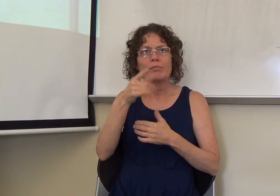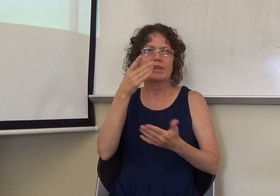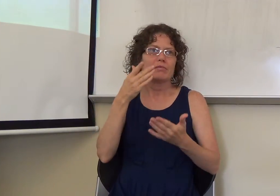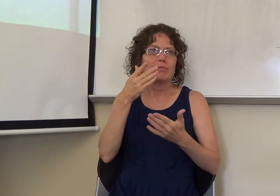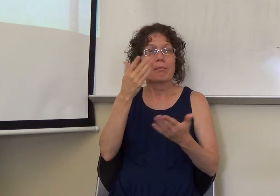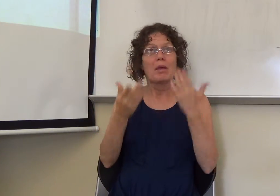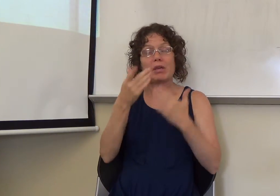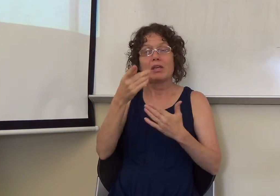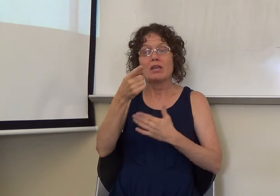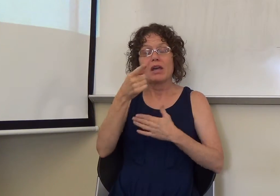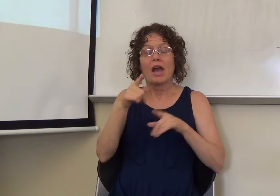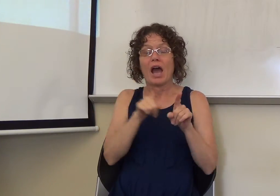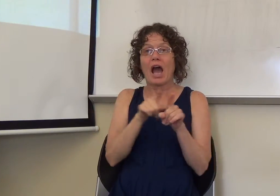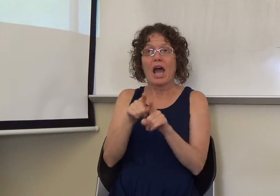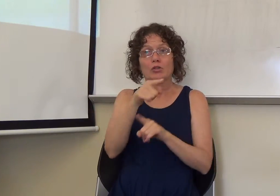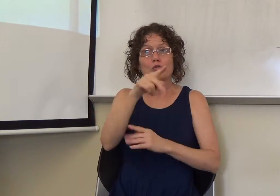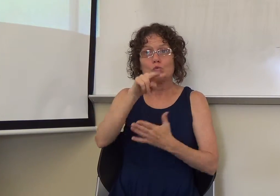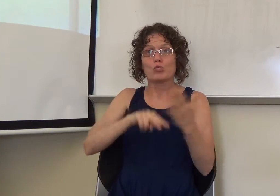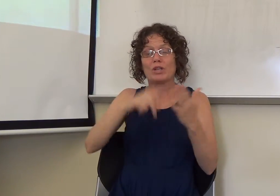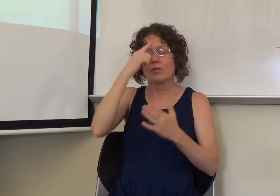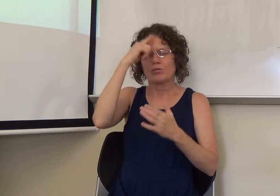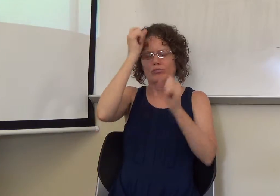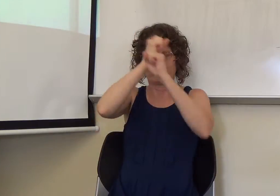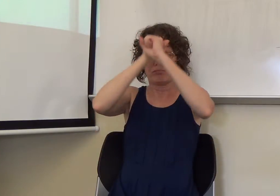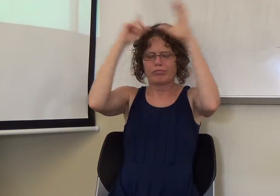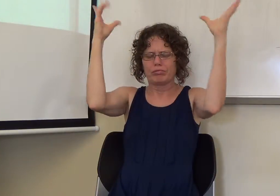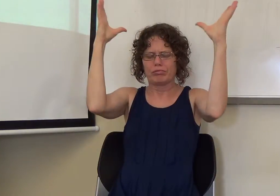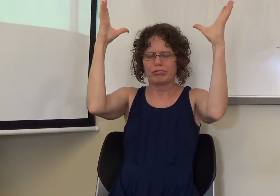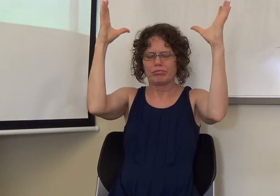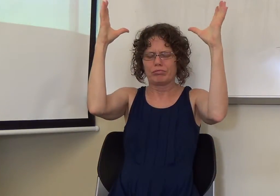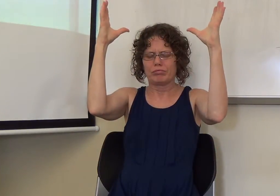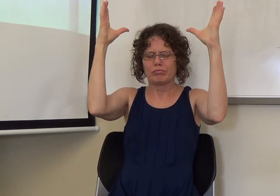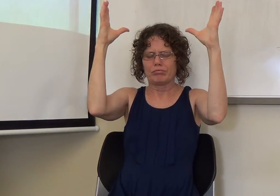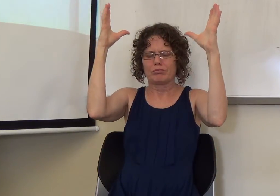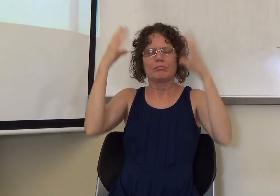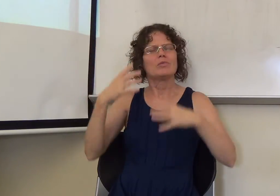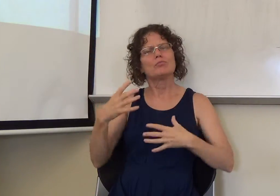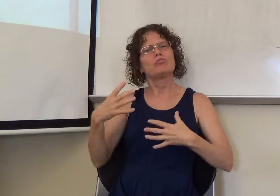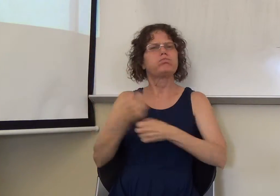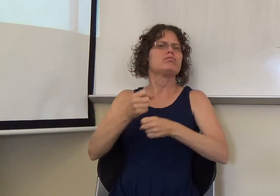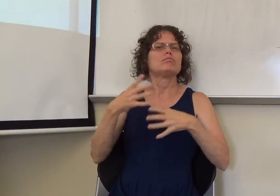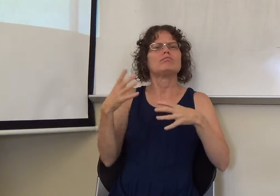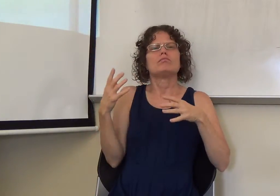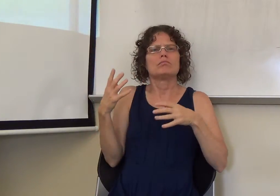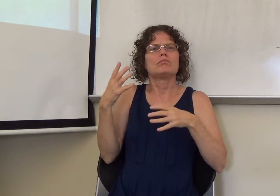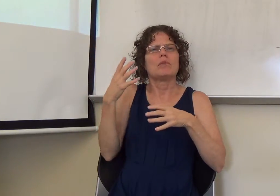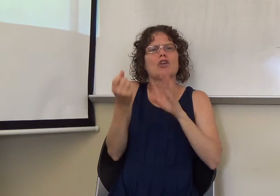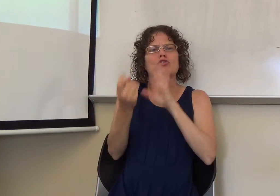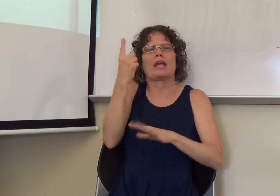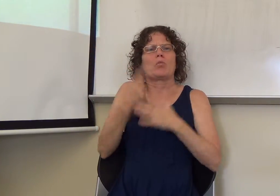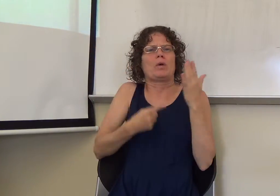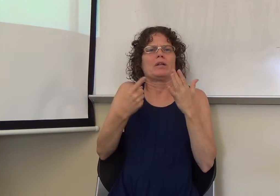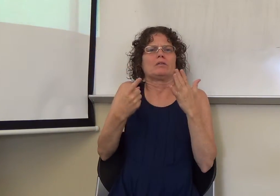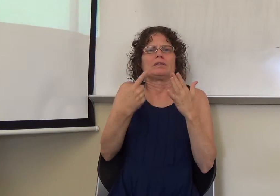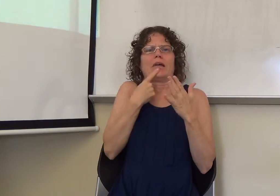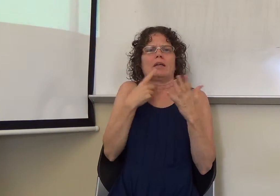you read. In other words, trying to make sure you understand what this says, what this whole